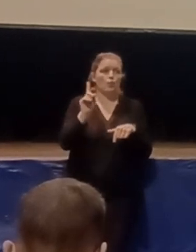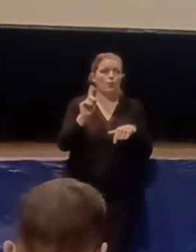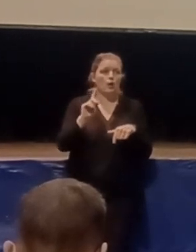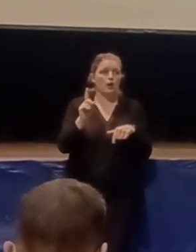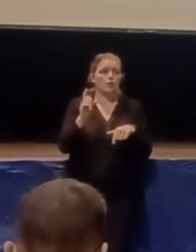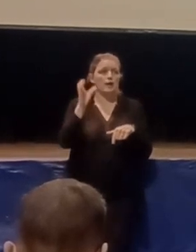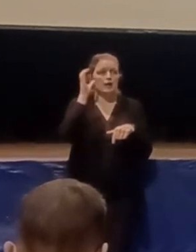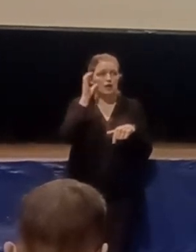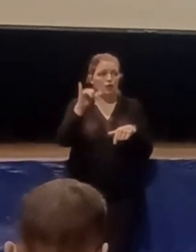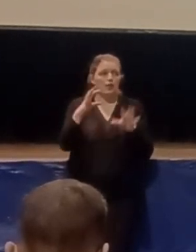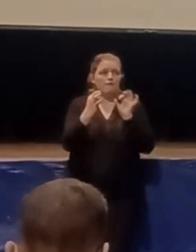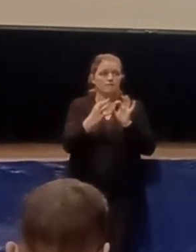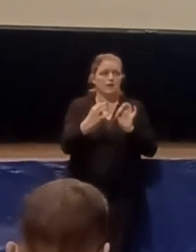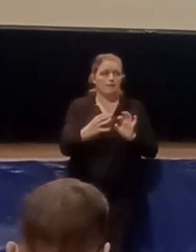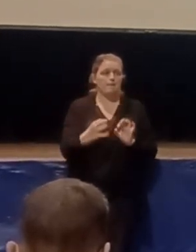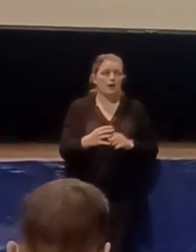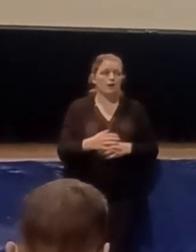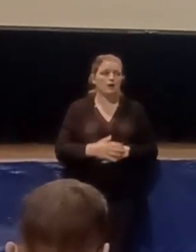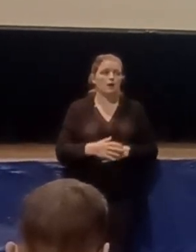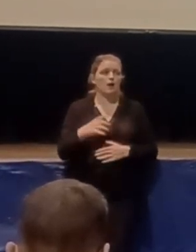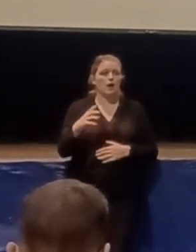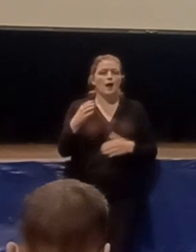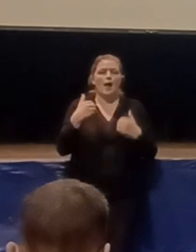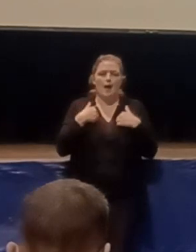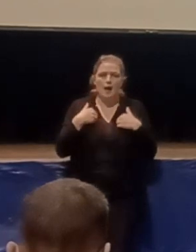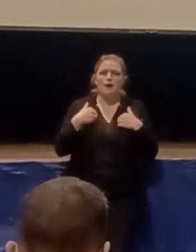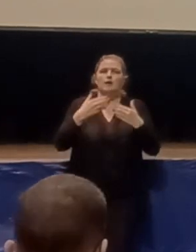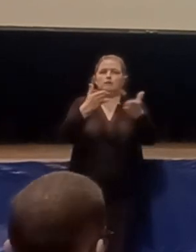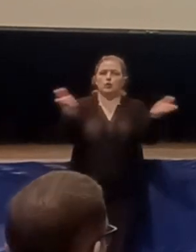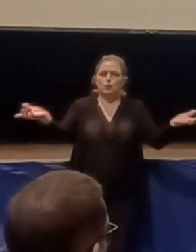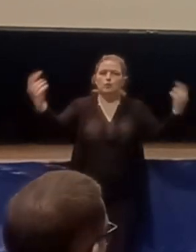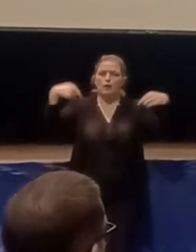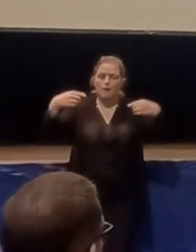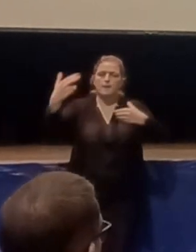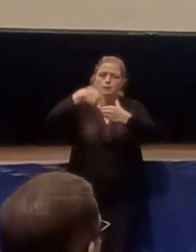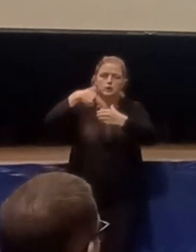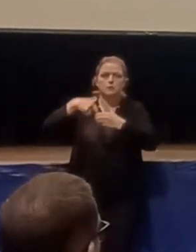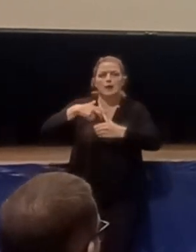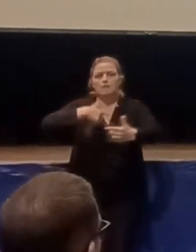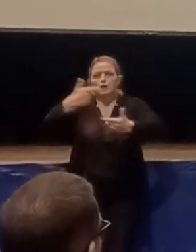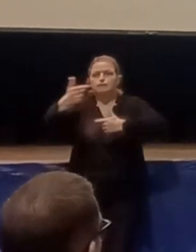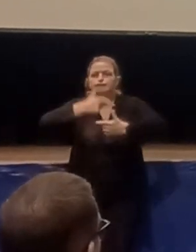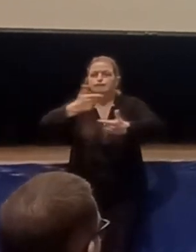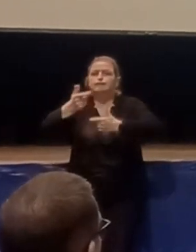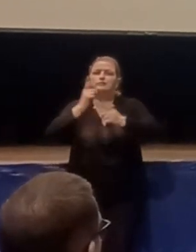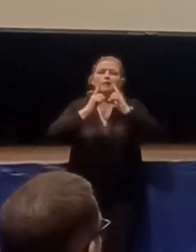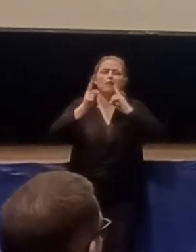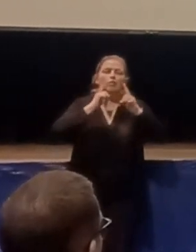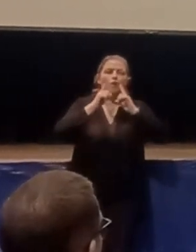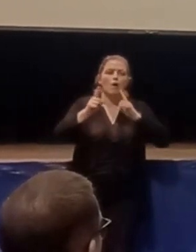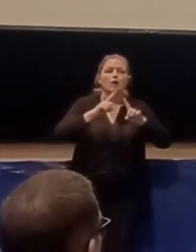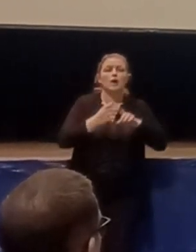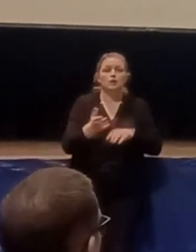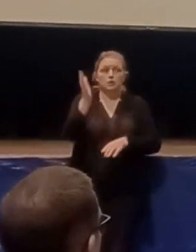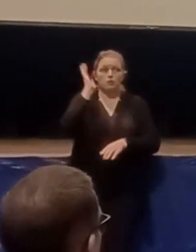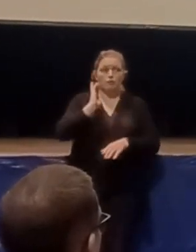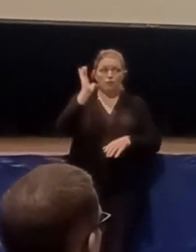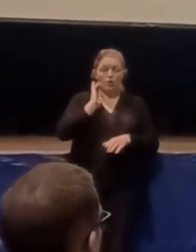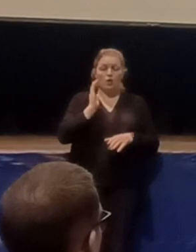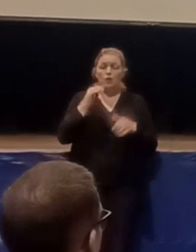hear that feedback and have that public participation and have a back and forth. And as we've done in the past, we will